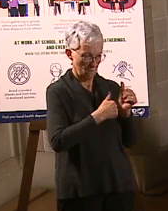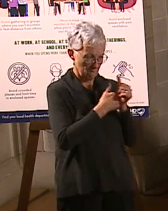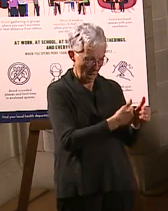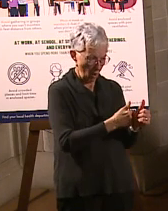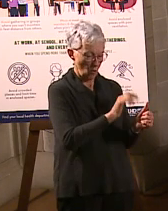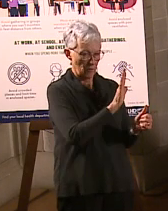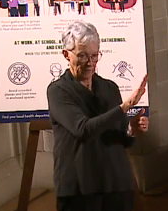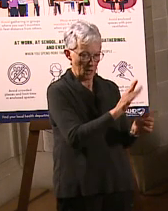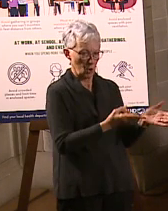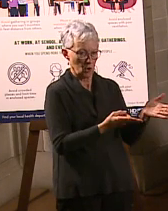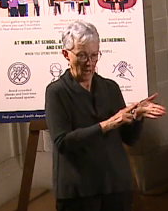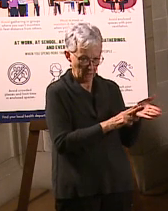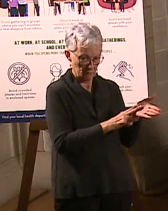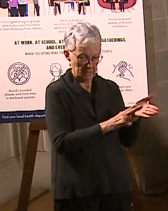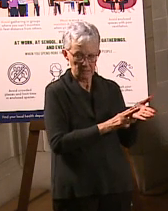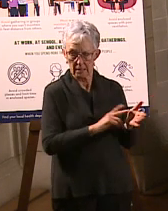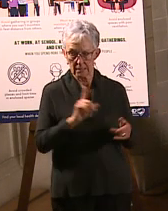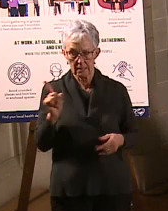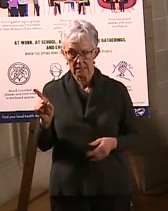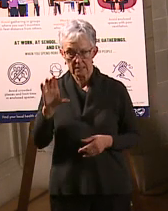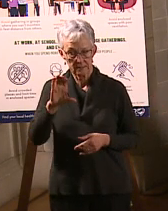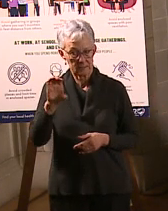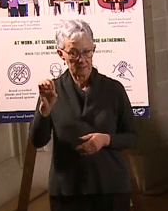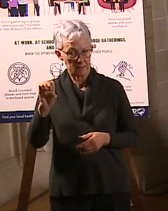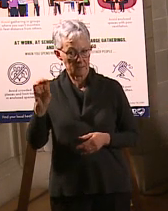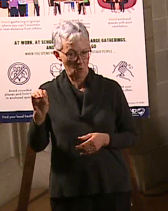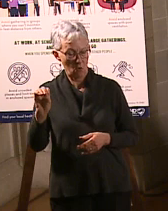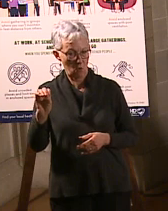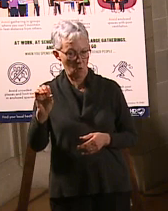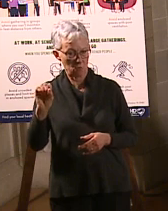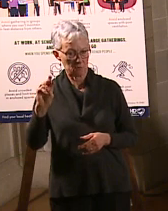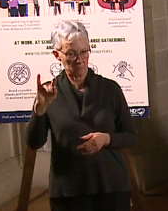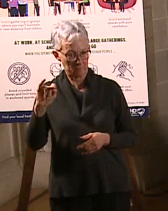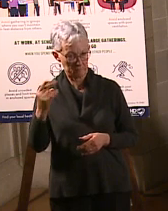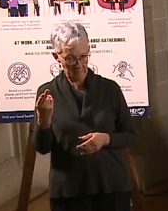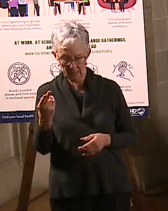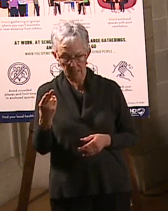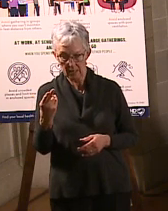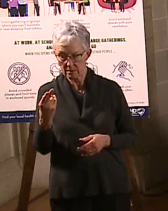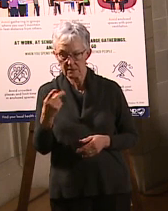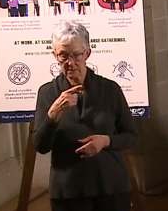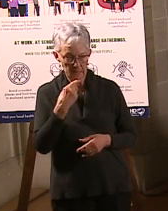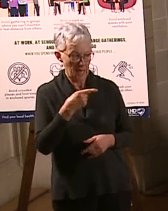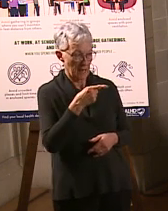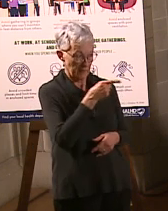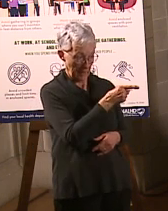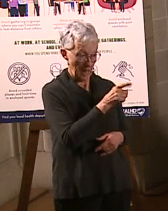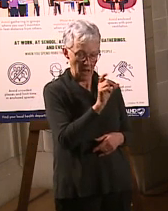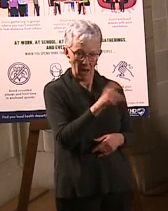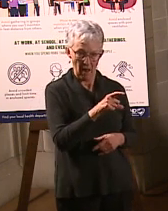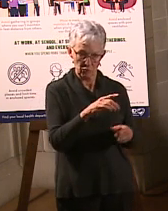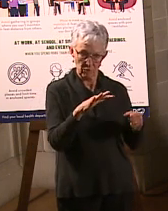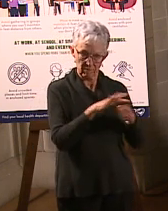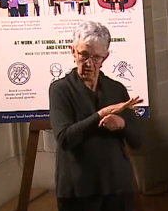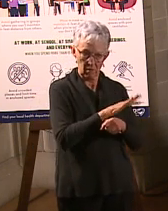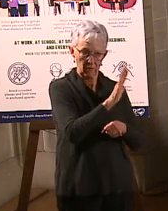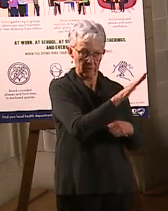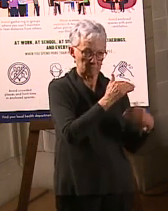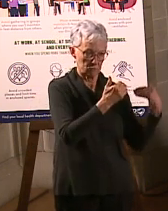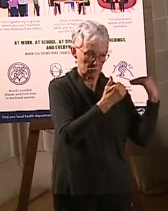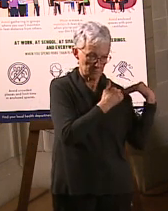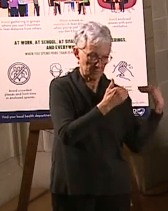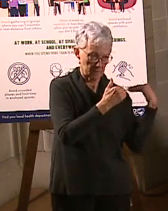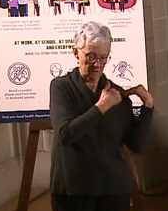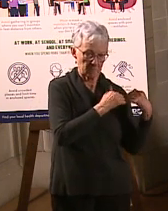clear. They've got to live up to their obligations. And so we're going to continue to work with St. Francis to make sure we're taking care of kids. But the expectation is they're going to meet